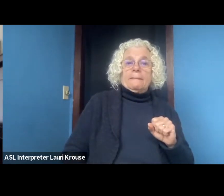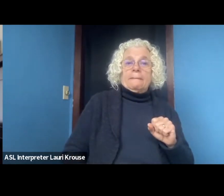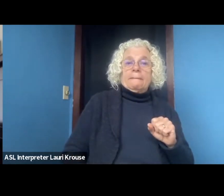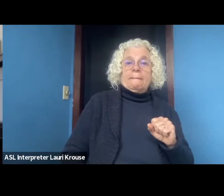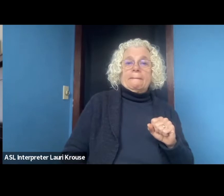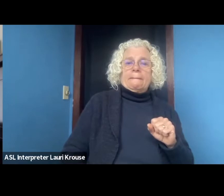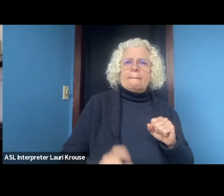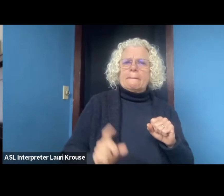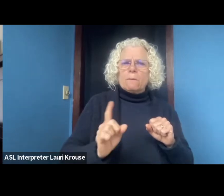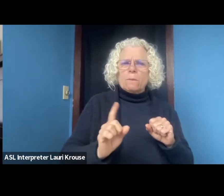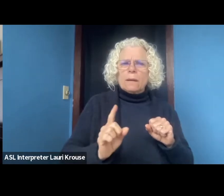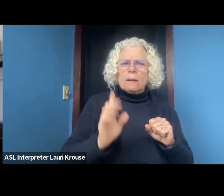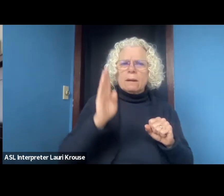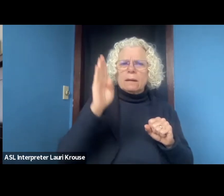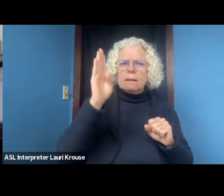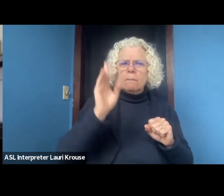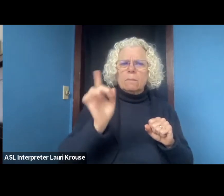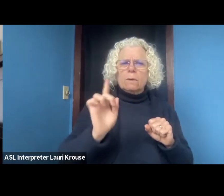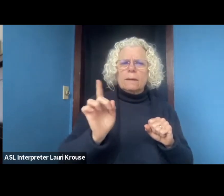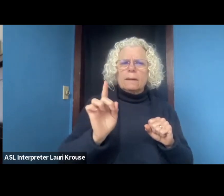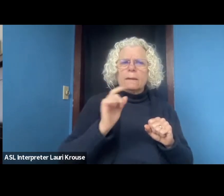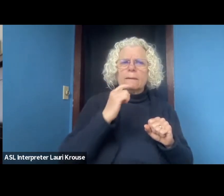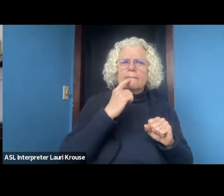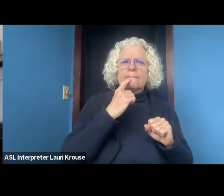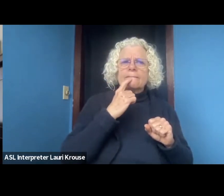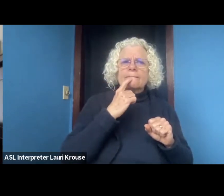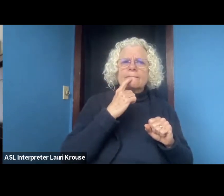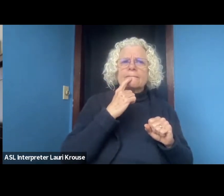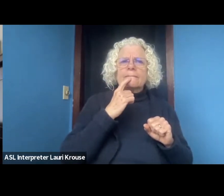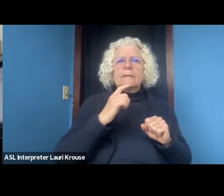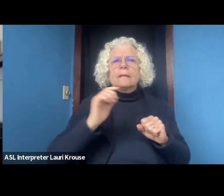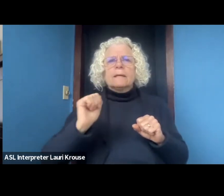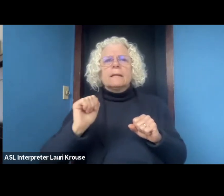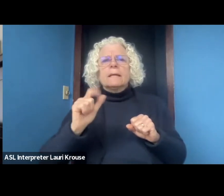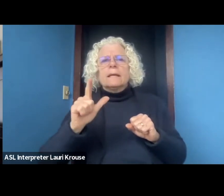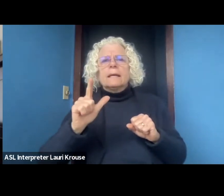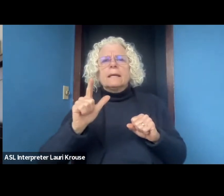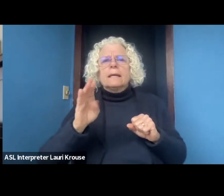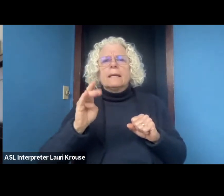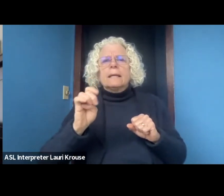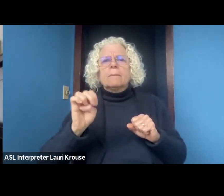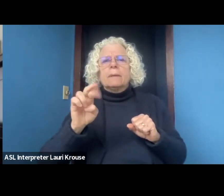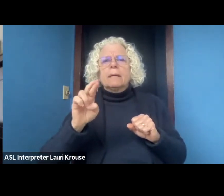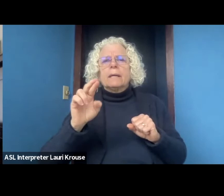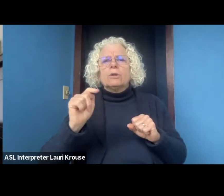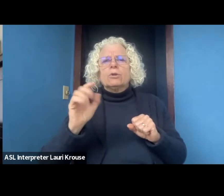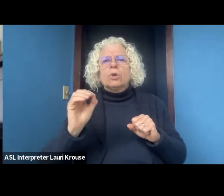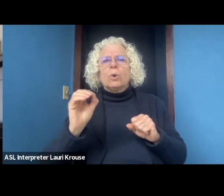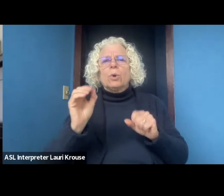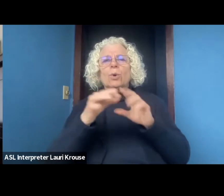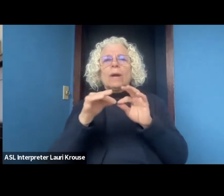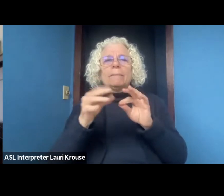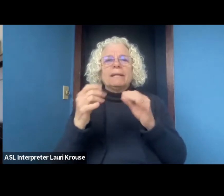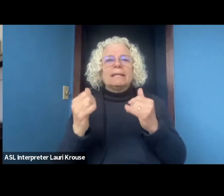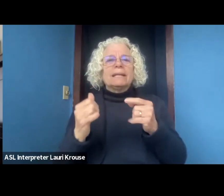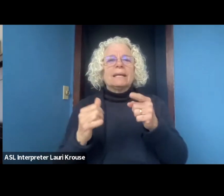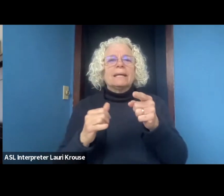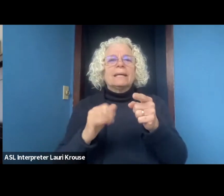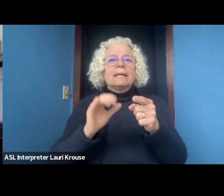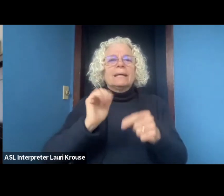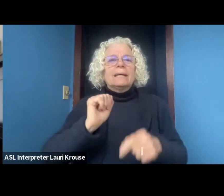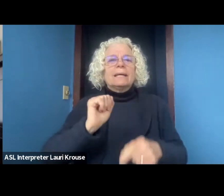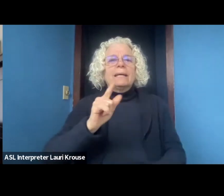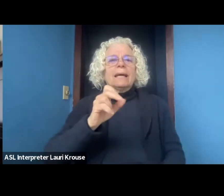Who had the hand up? It was Alberto, but he put it down. There he is. Okay. Sorry, I was wondering if we could rhyme the